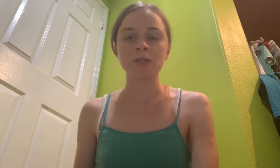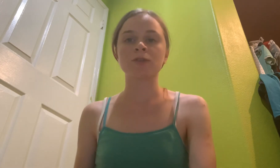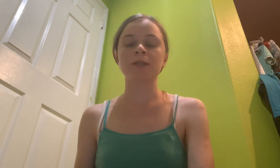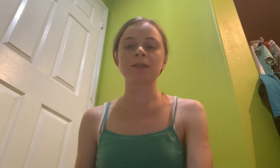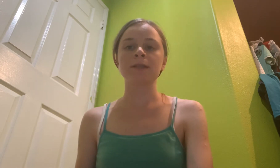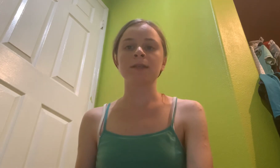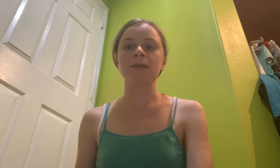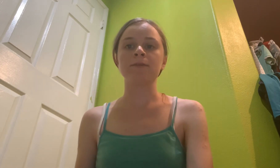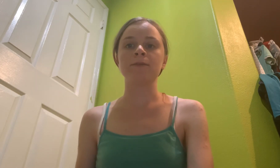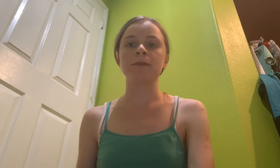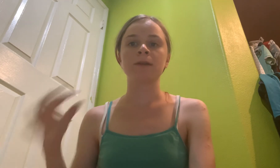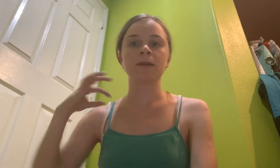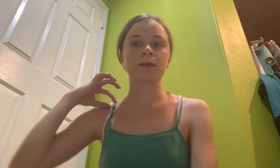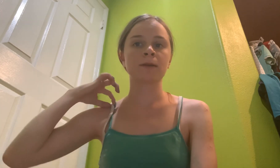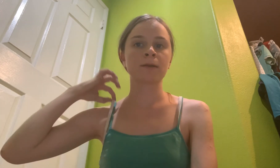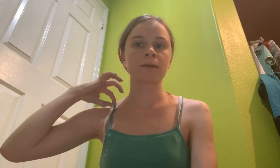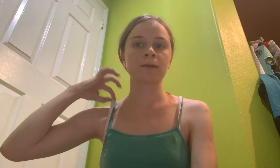Short sleeve.